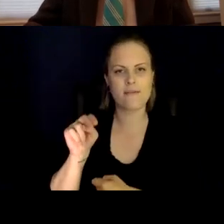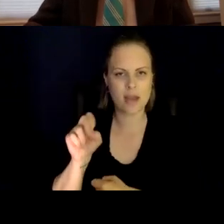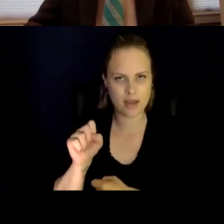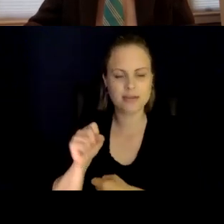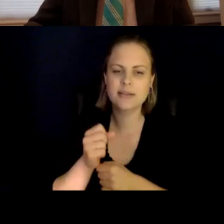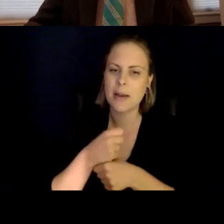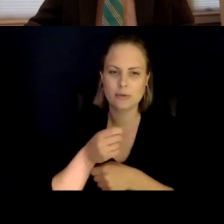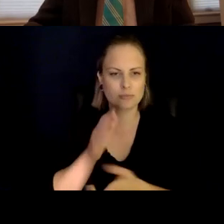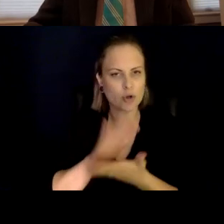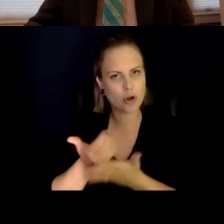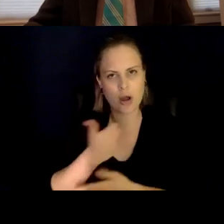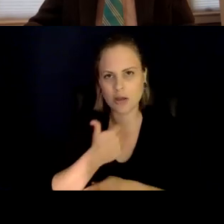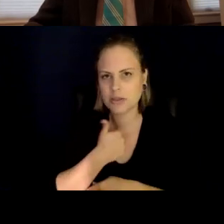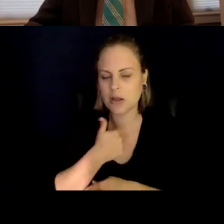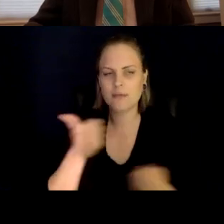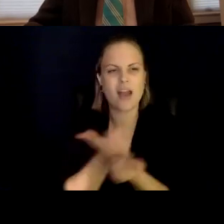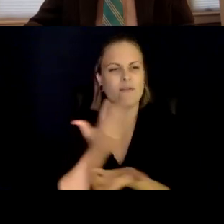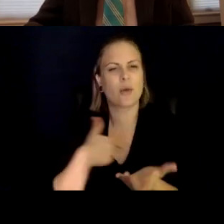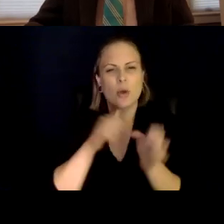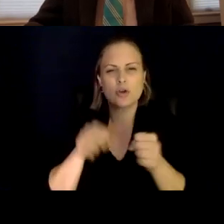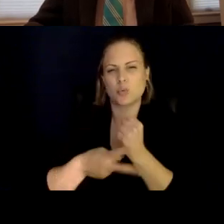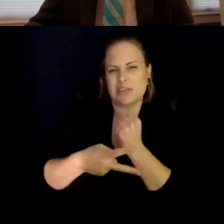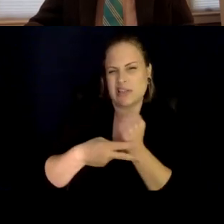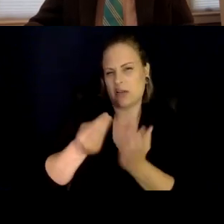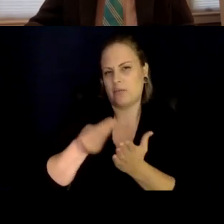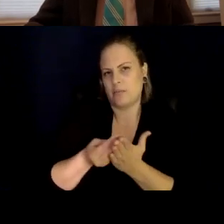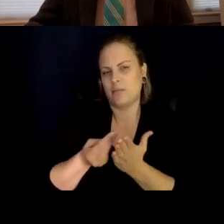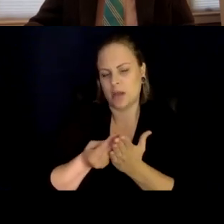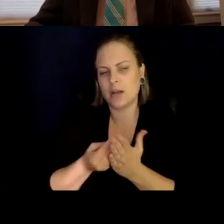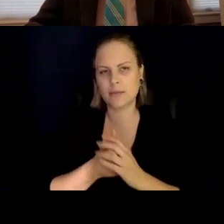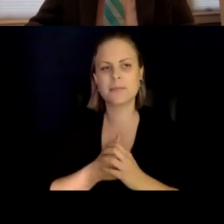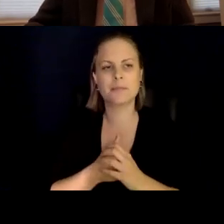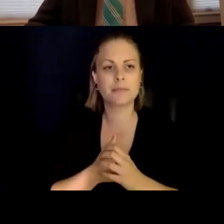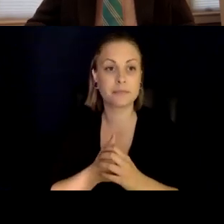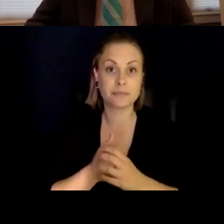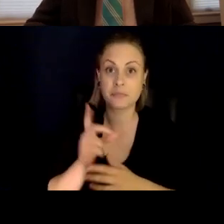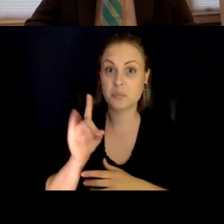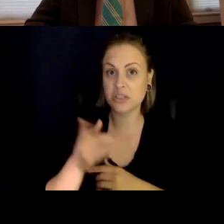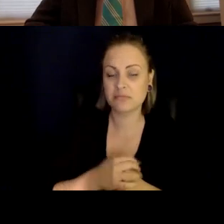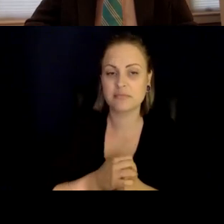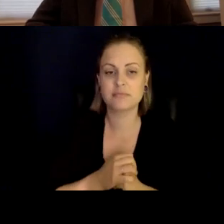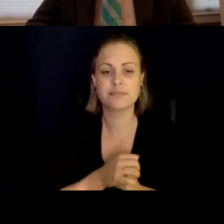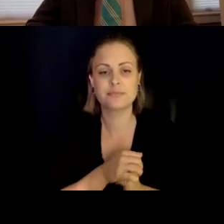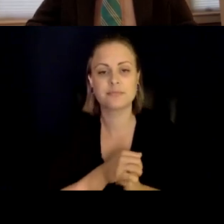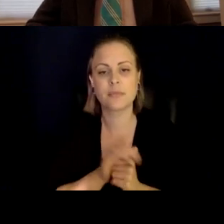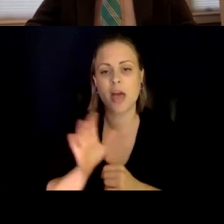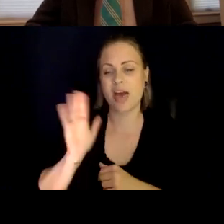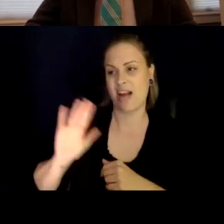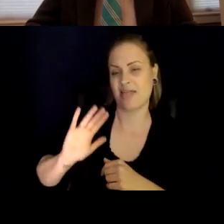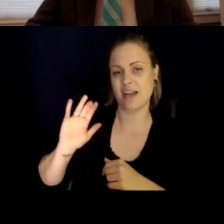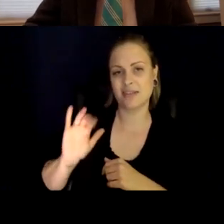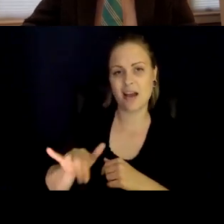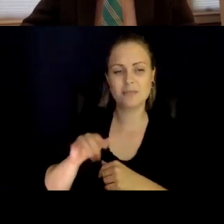own meals, we would do everything that we could to cut down costs. And we did. In those days,